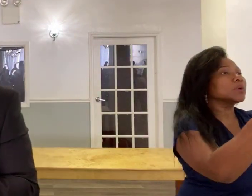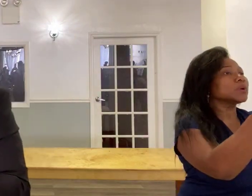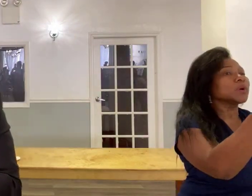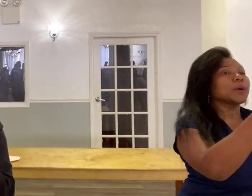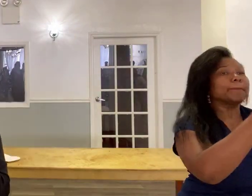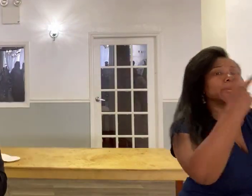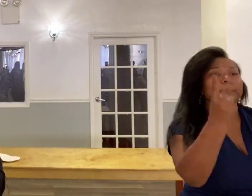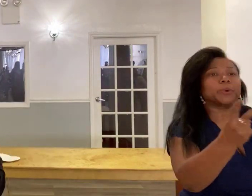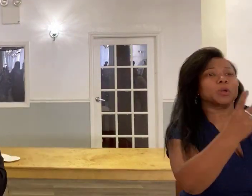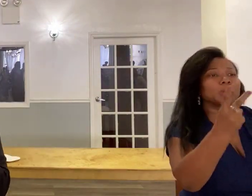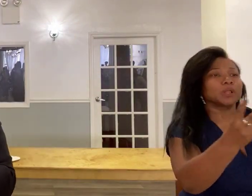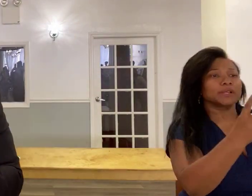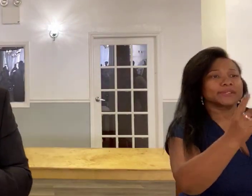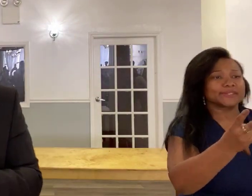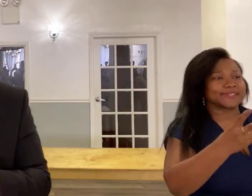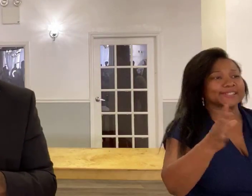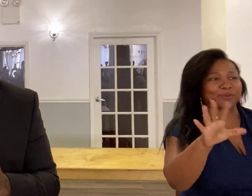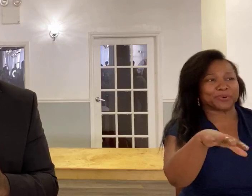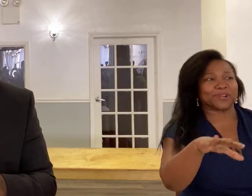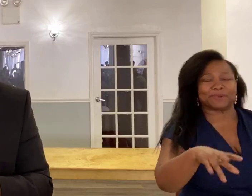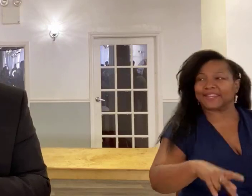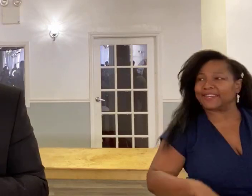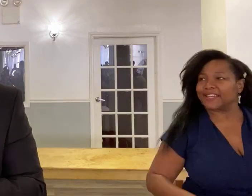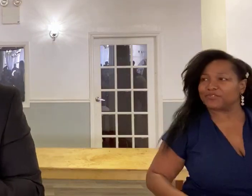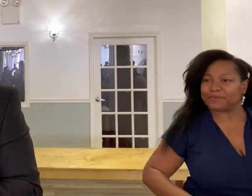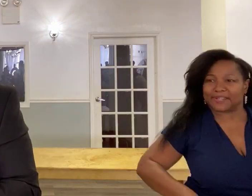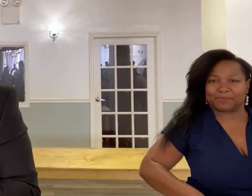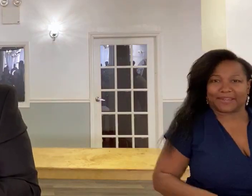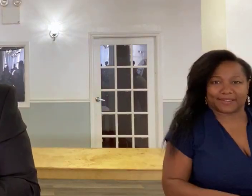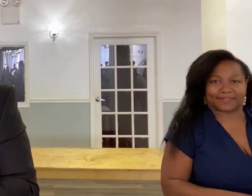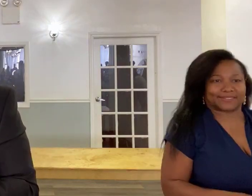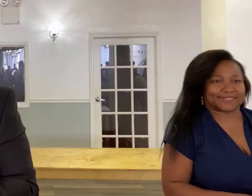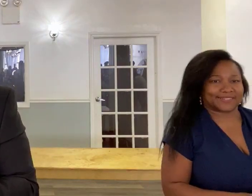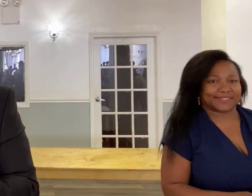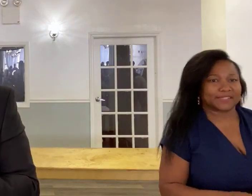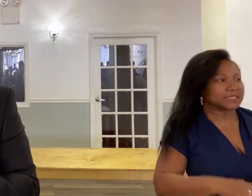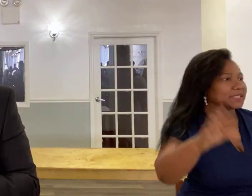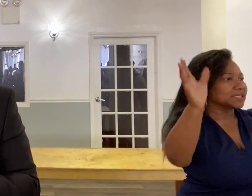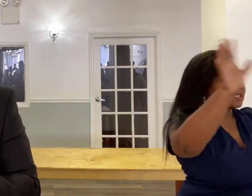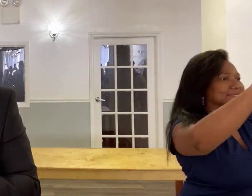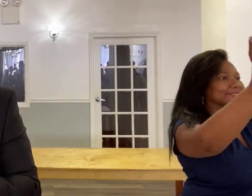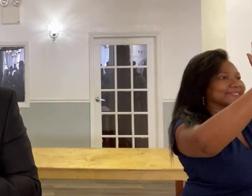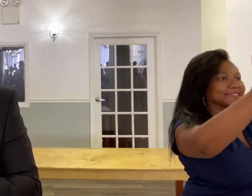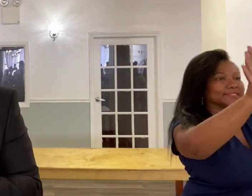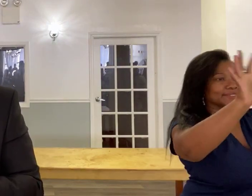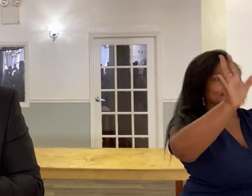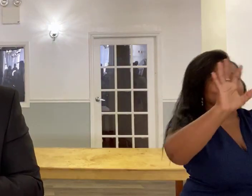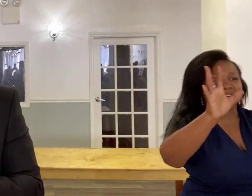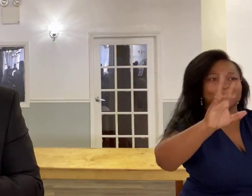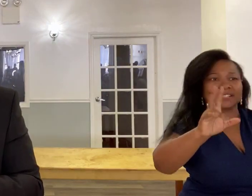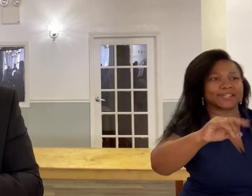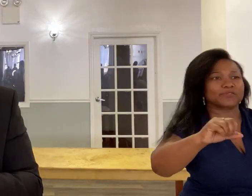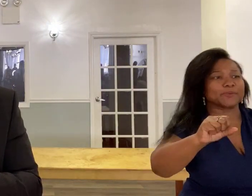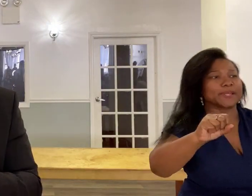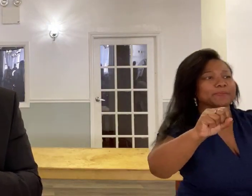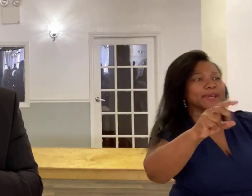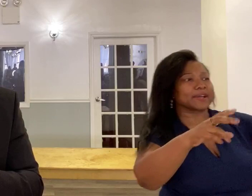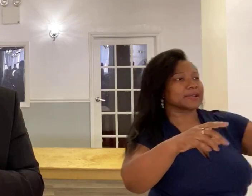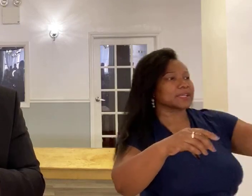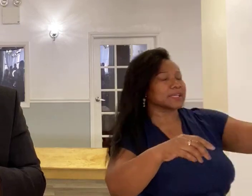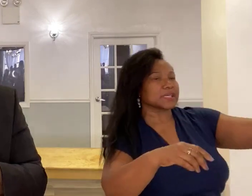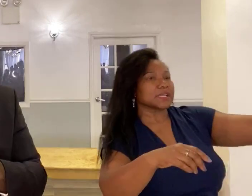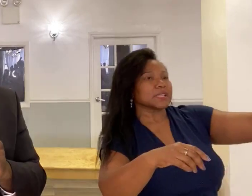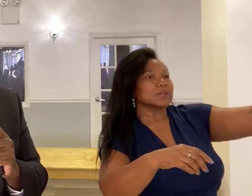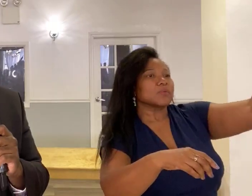I came for the first time, and we want to say welcome to you. We have a second. Oh,